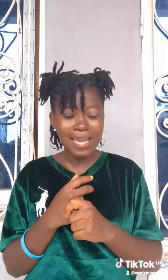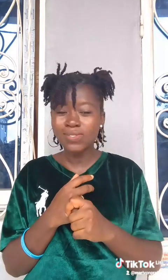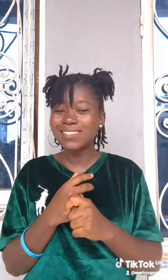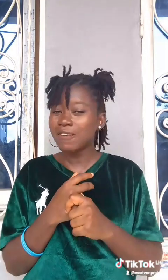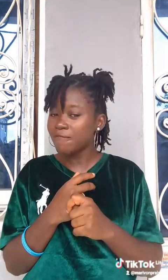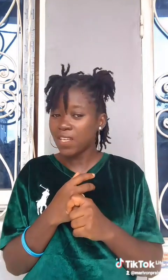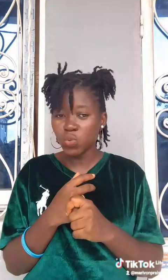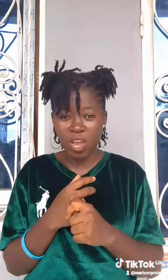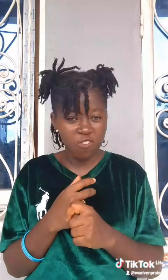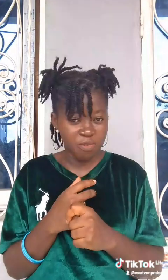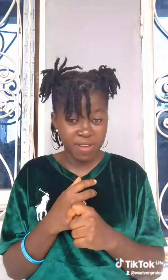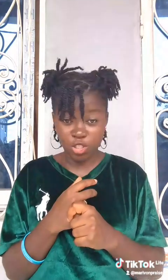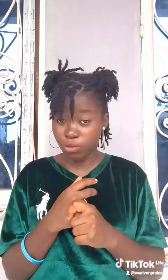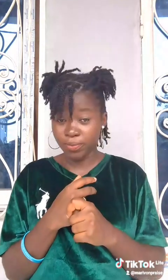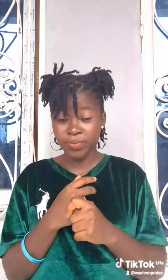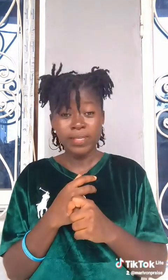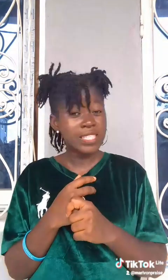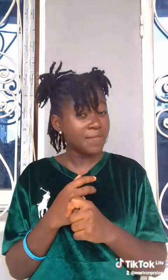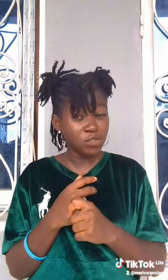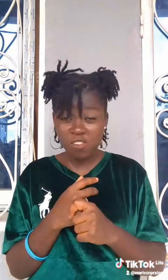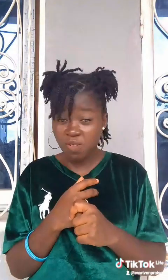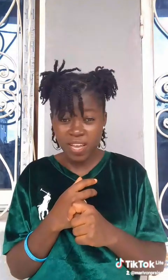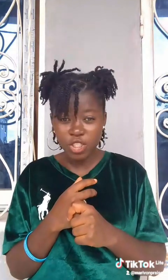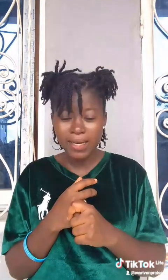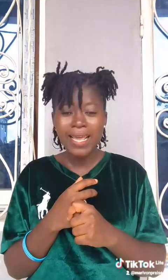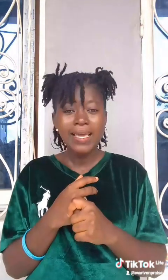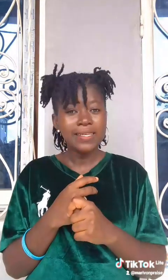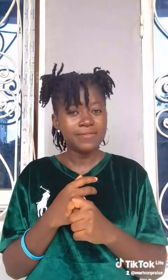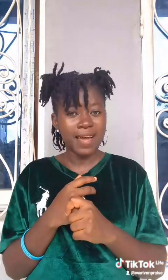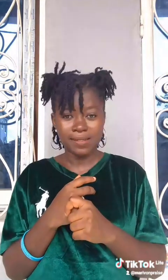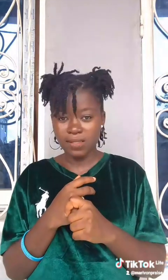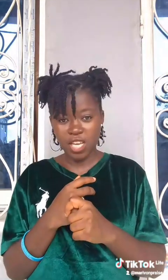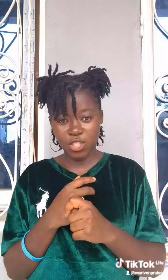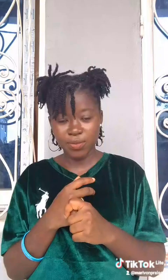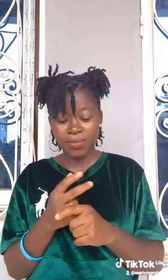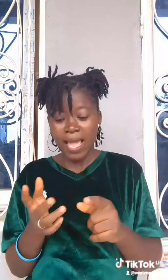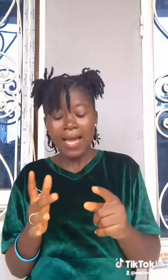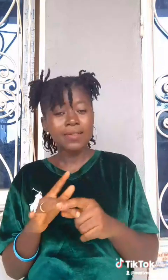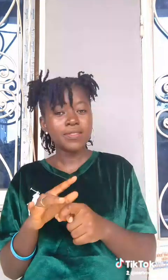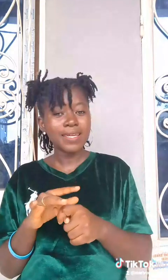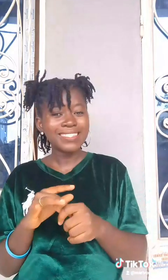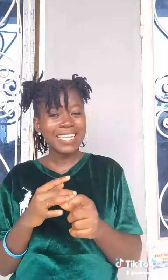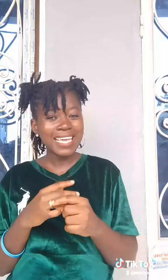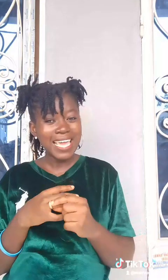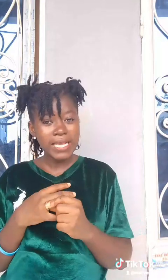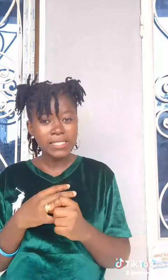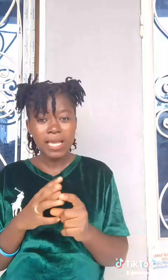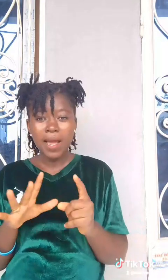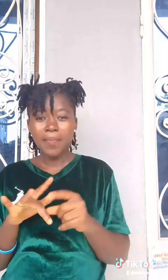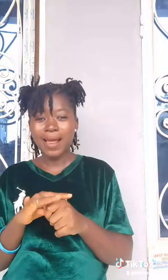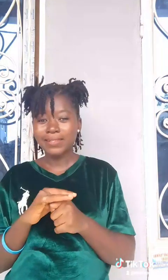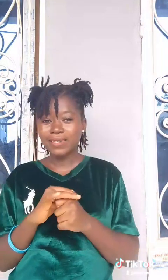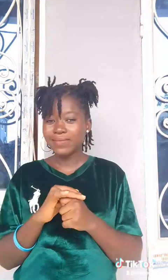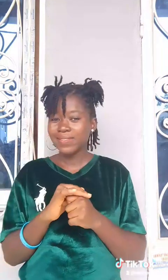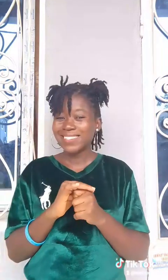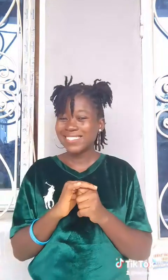or safest way of prevention. The safest way of prevention is vaccination. And the third thing is practice